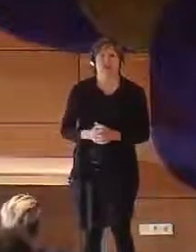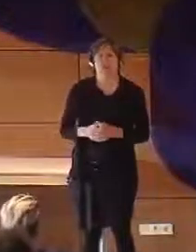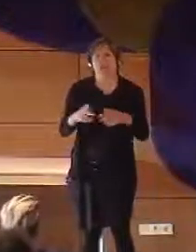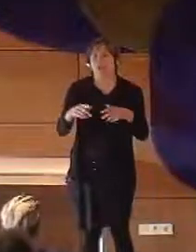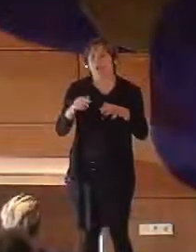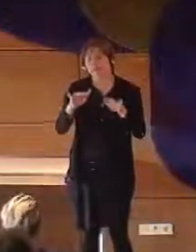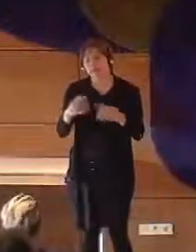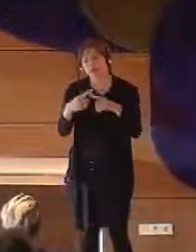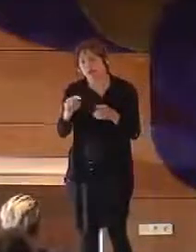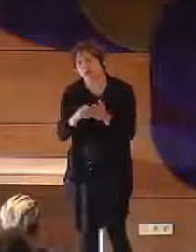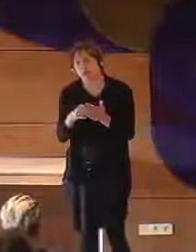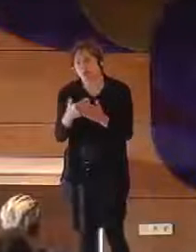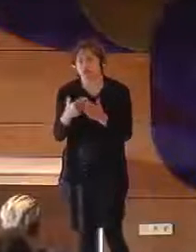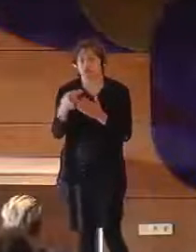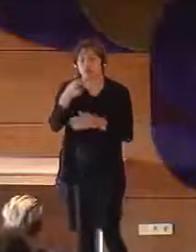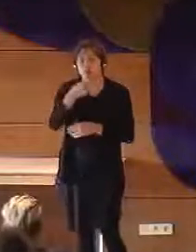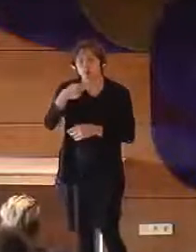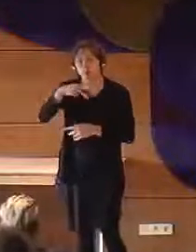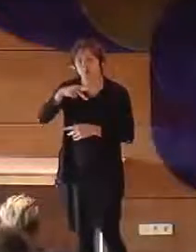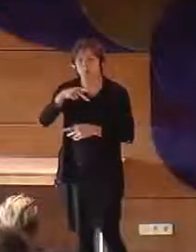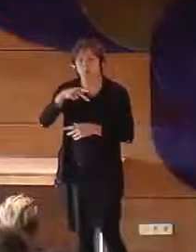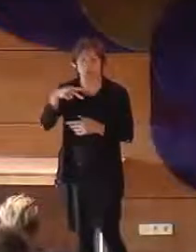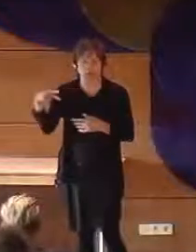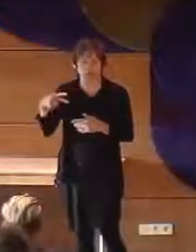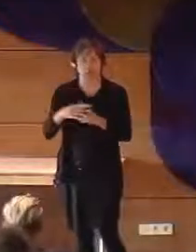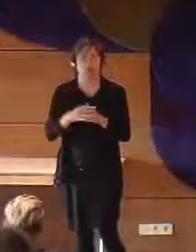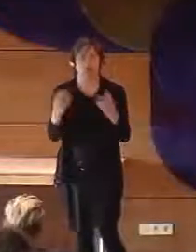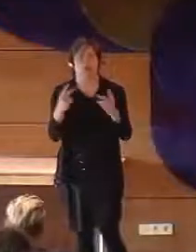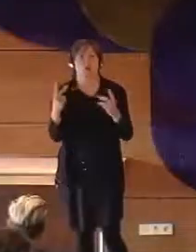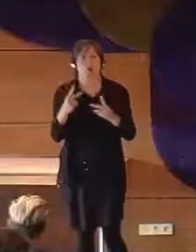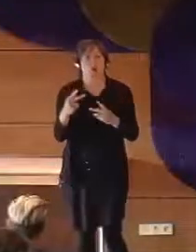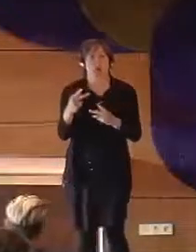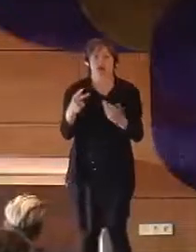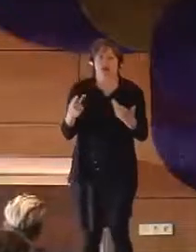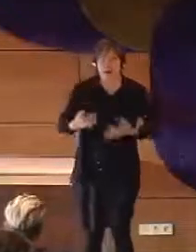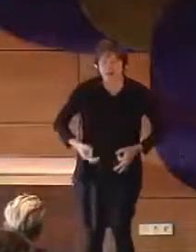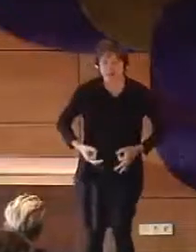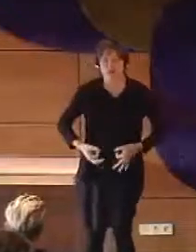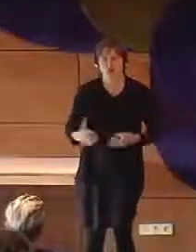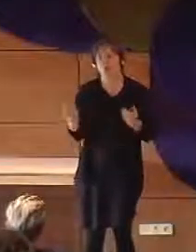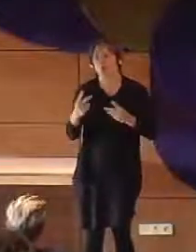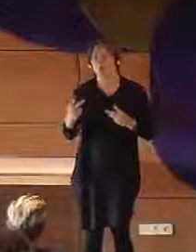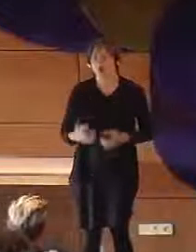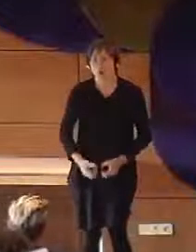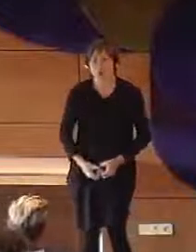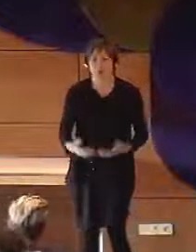is either the ovaries or the testicles. So you can either have where